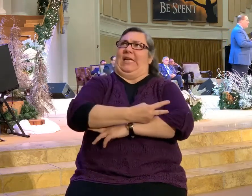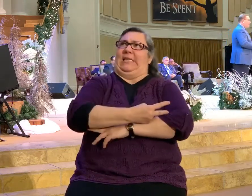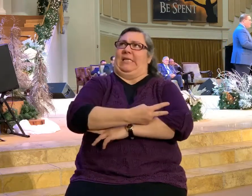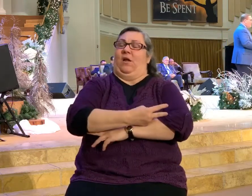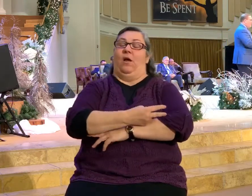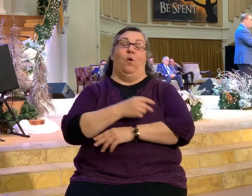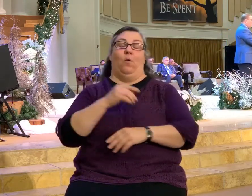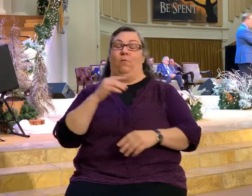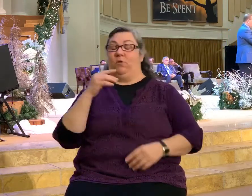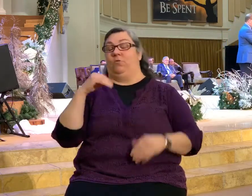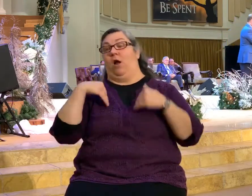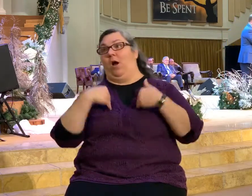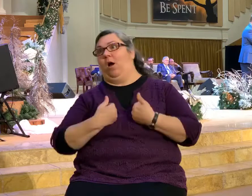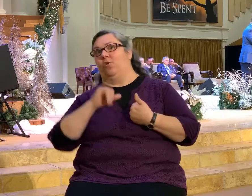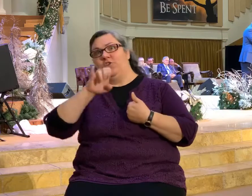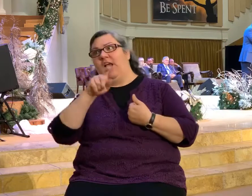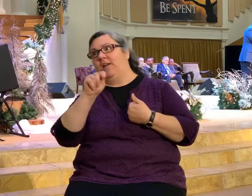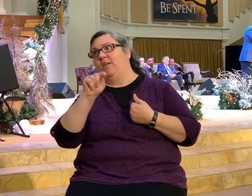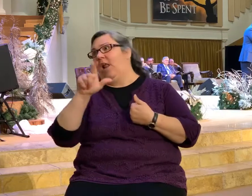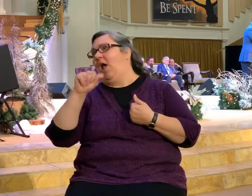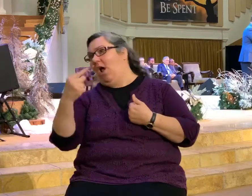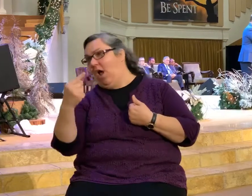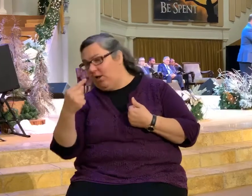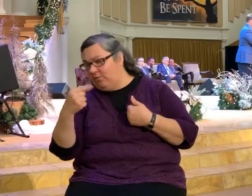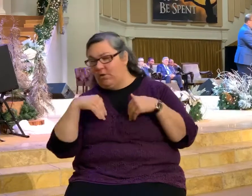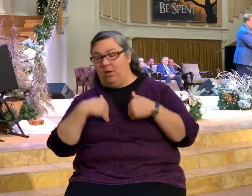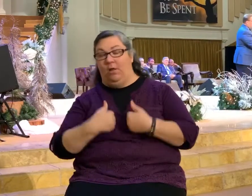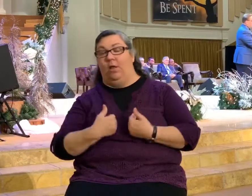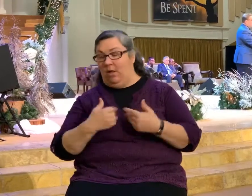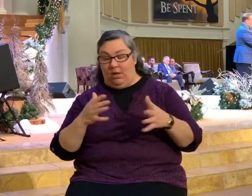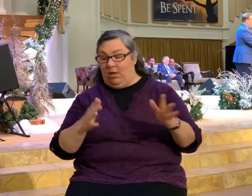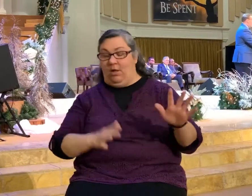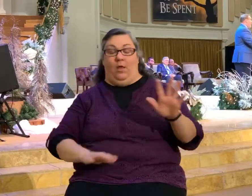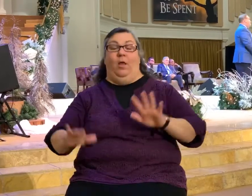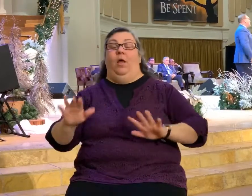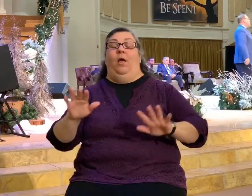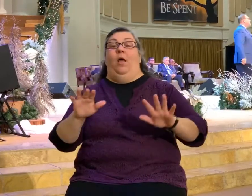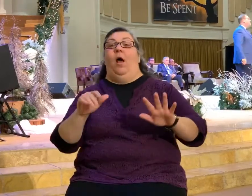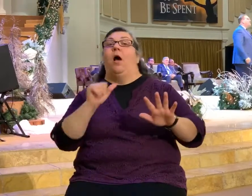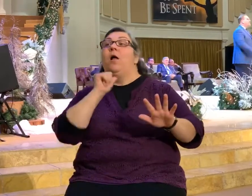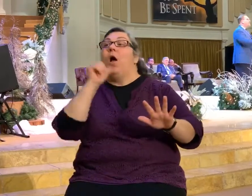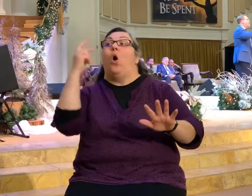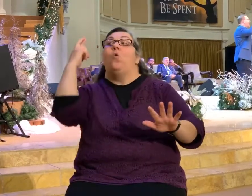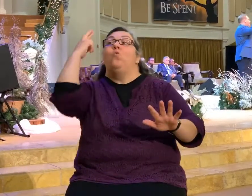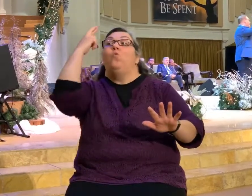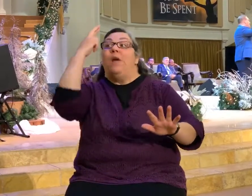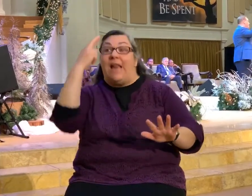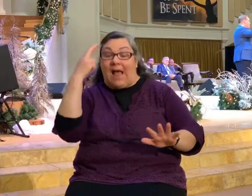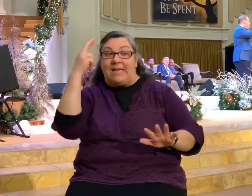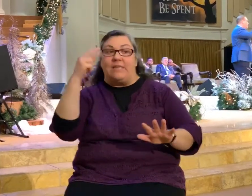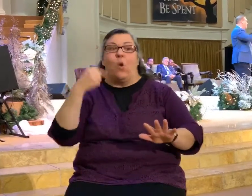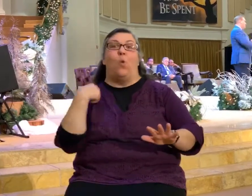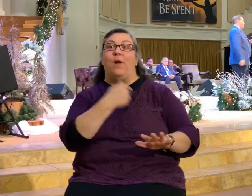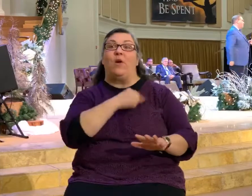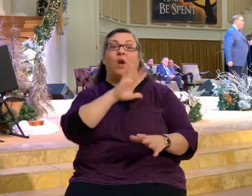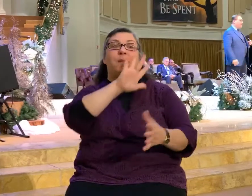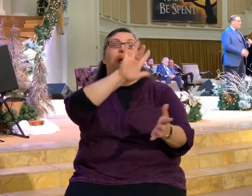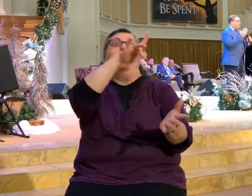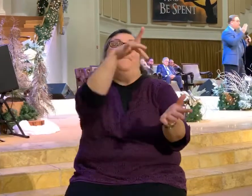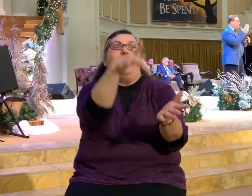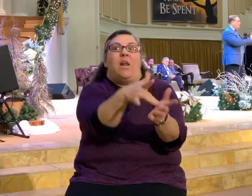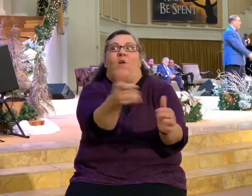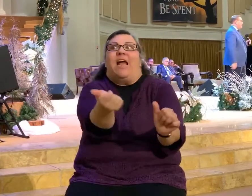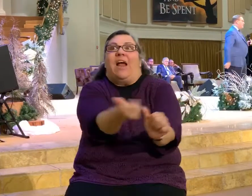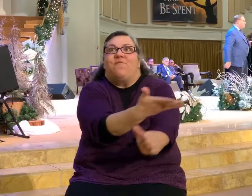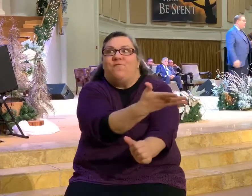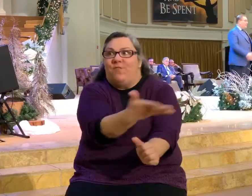jet lag before we moved to the convent, we didn't realize that we were going to be right in the middle of everything. We had